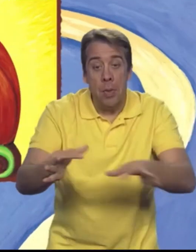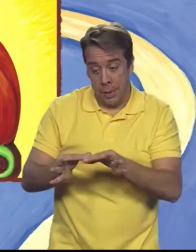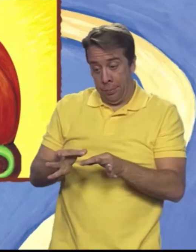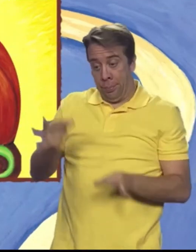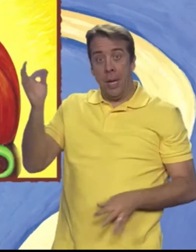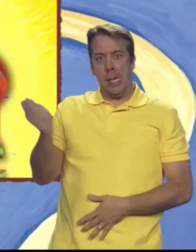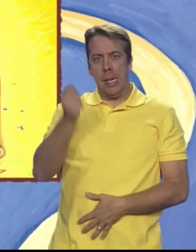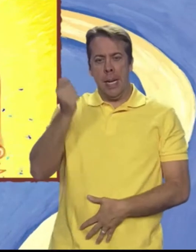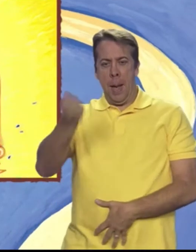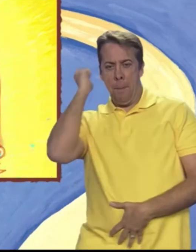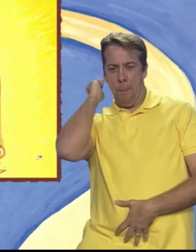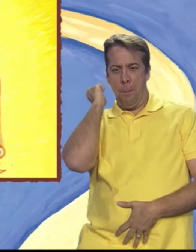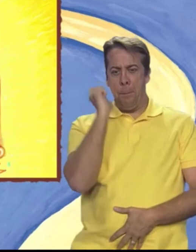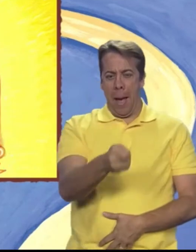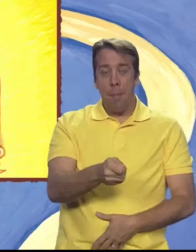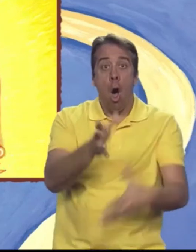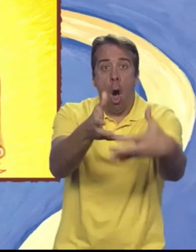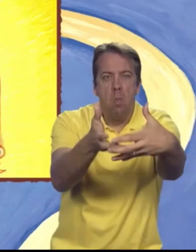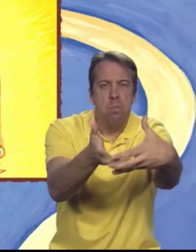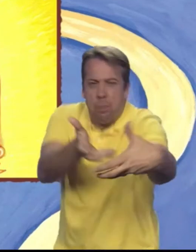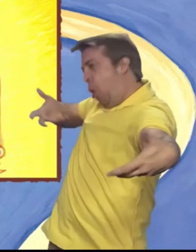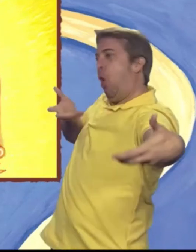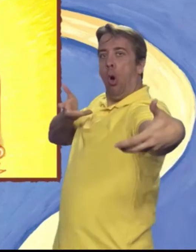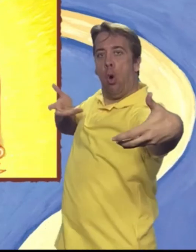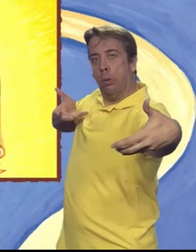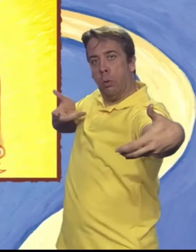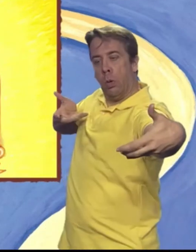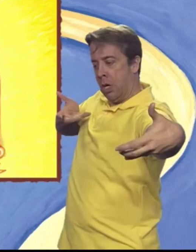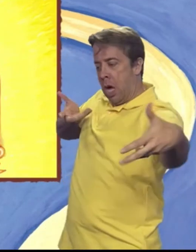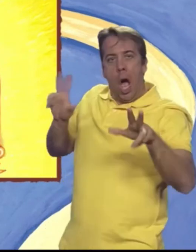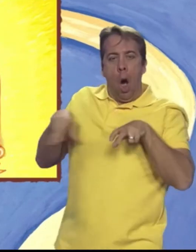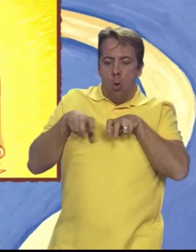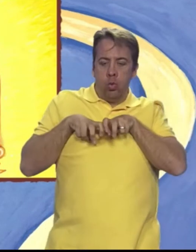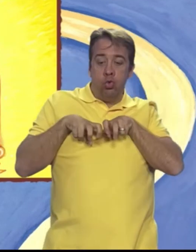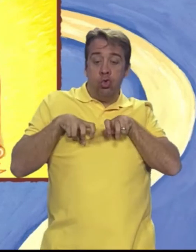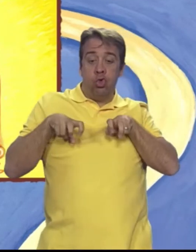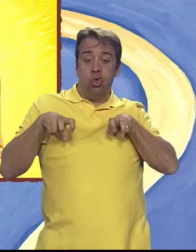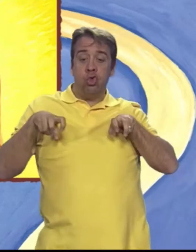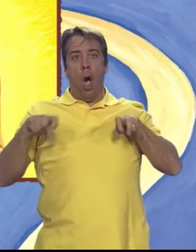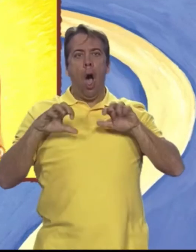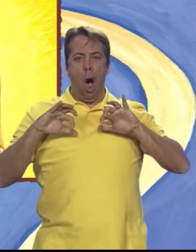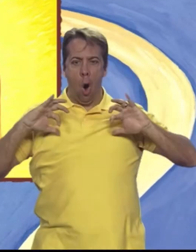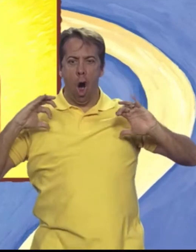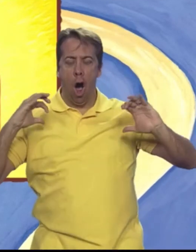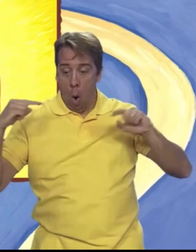Immediately, the pumpkin turned into a fine coach decorated with silver and gold.